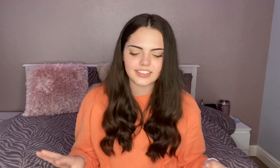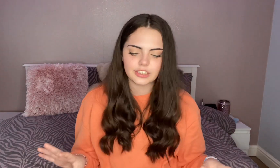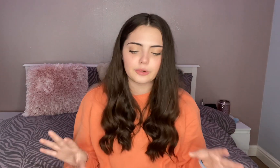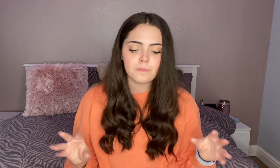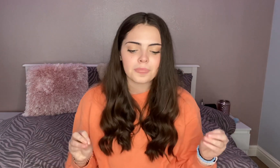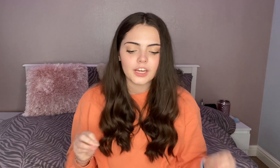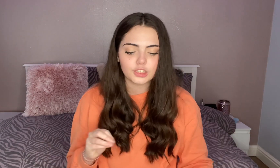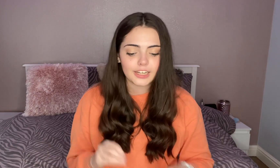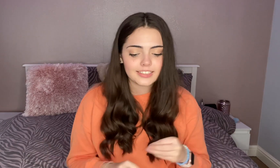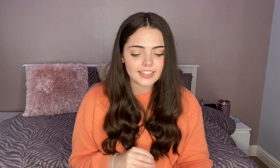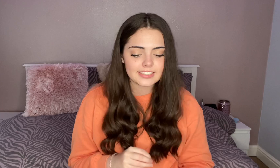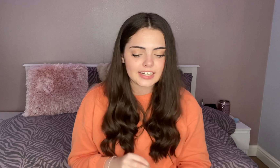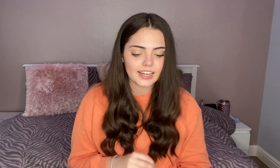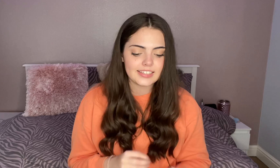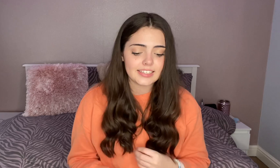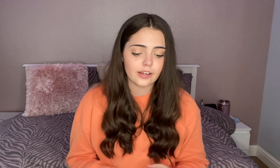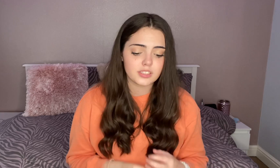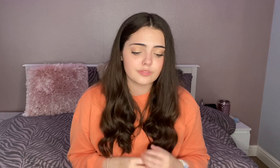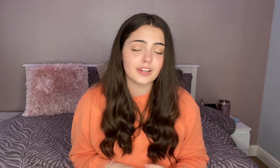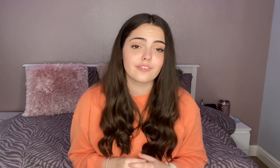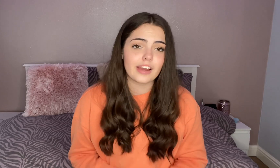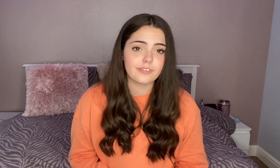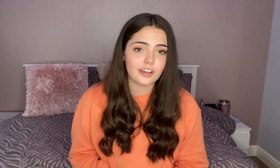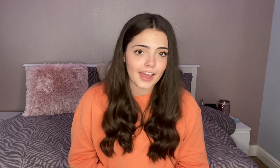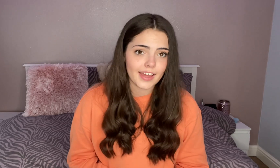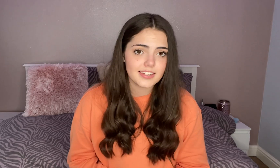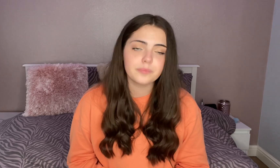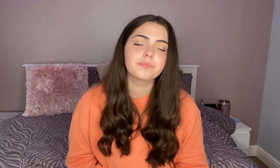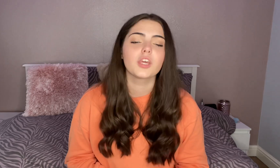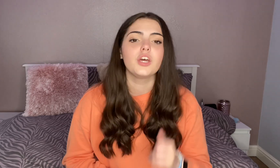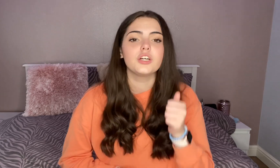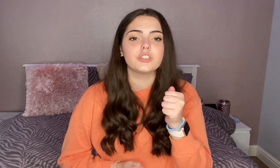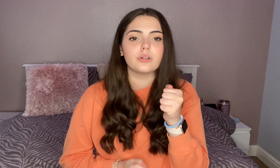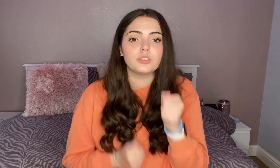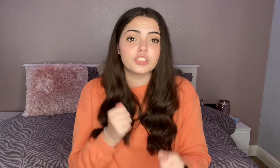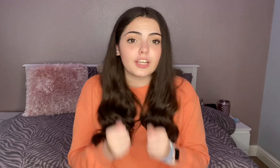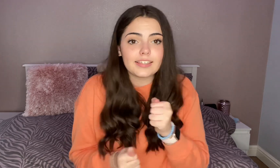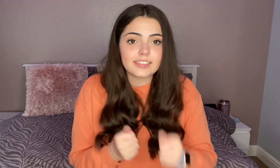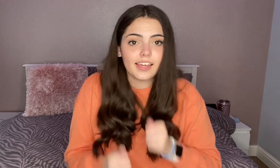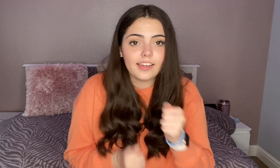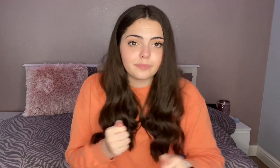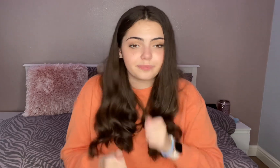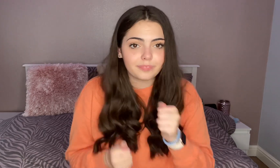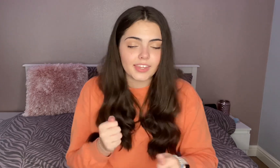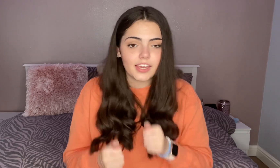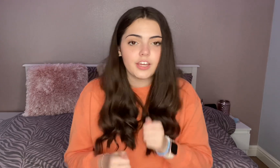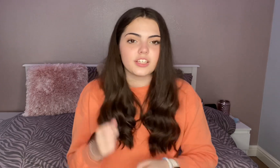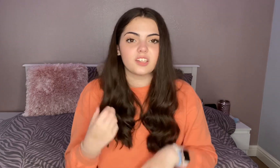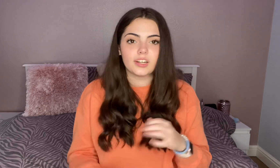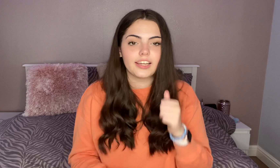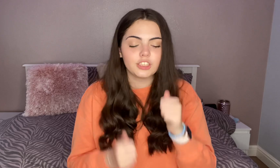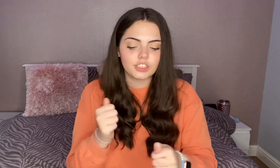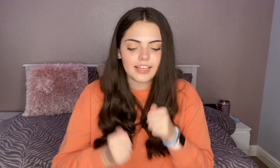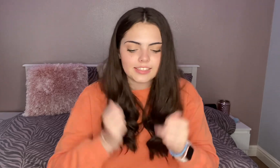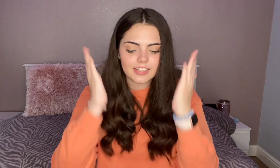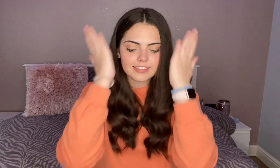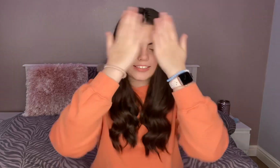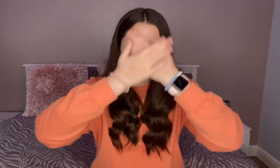So, chasing it tonight, doubts are running round her head. So, chasing it, like you're running. Chasing it